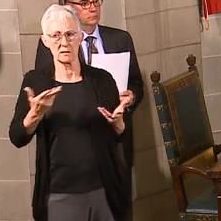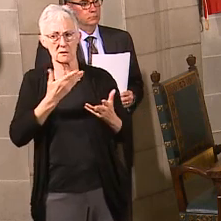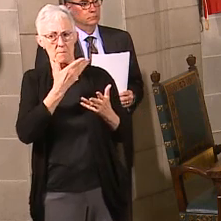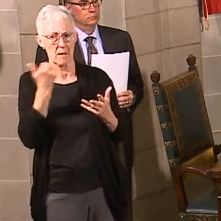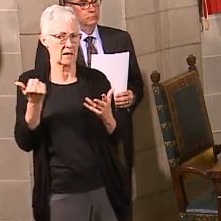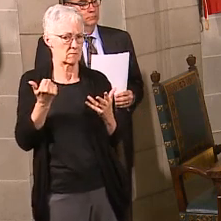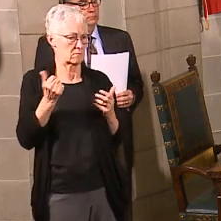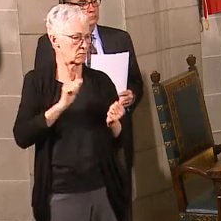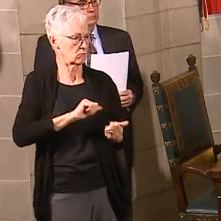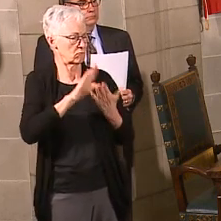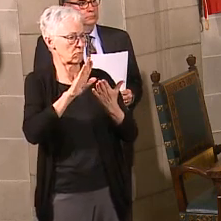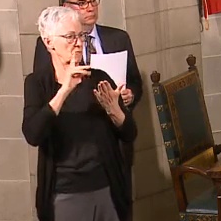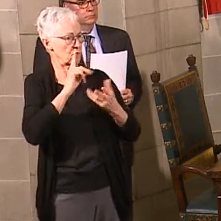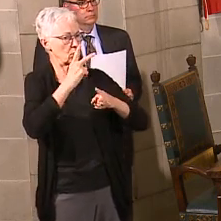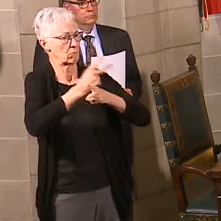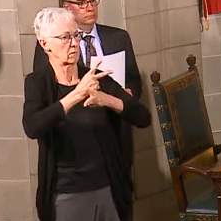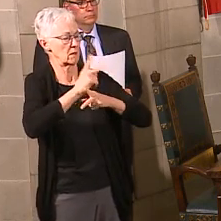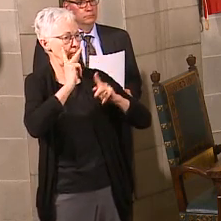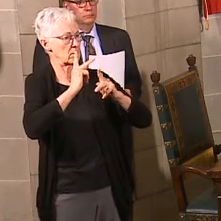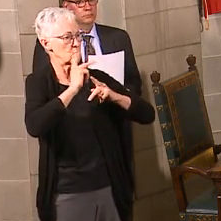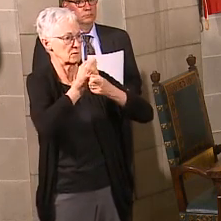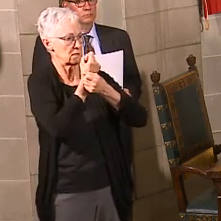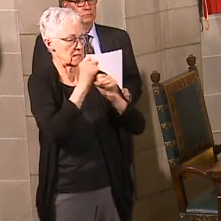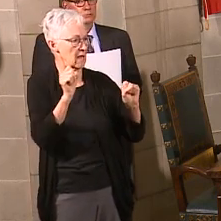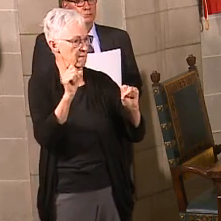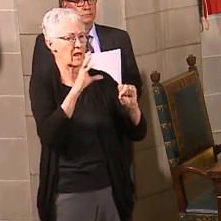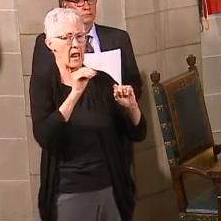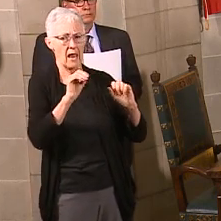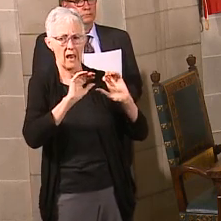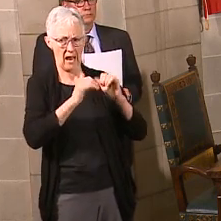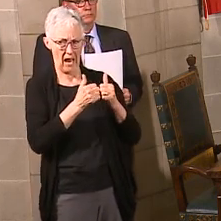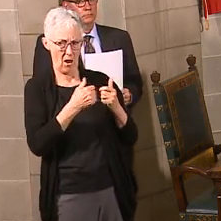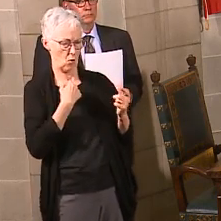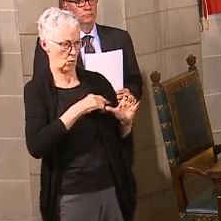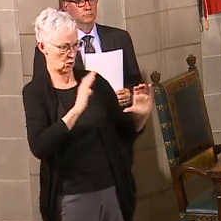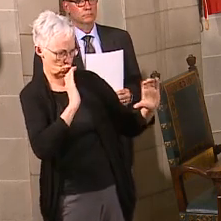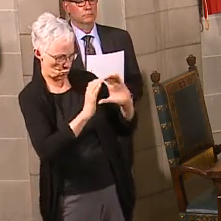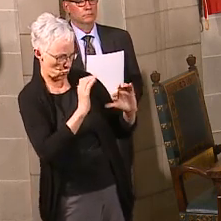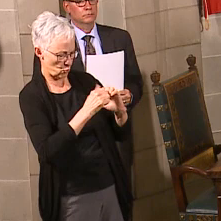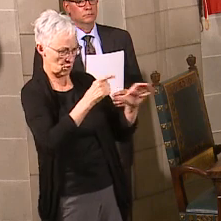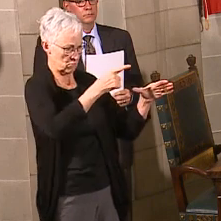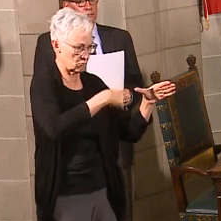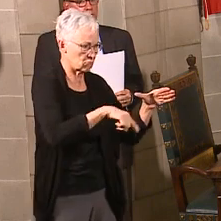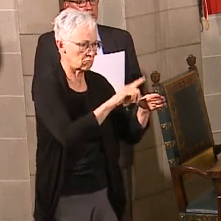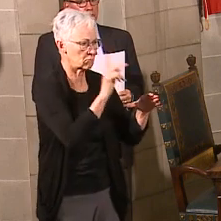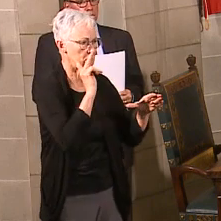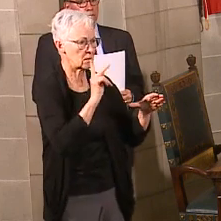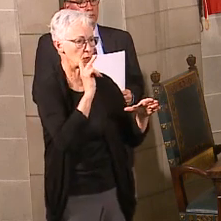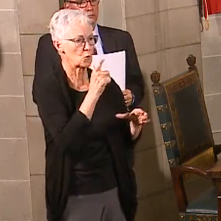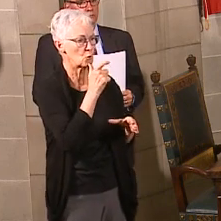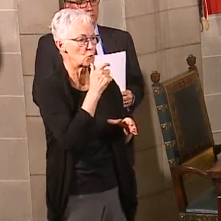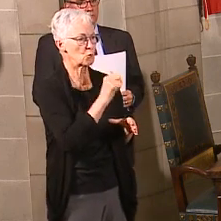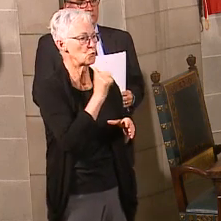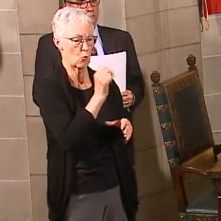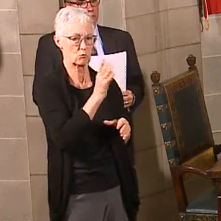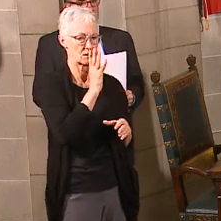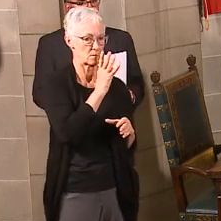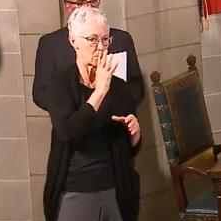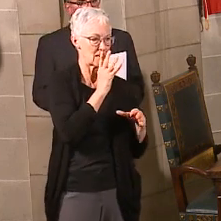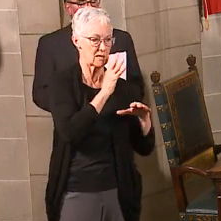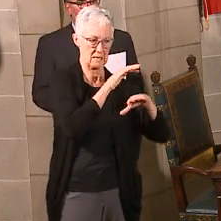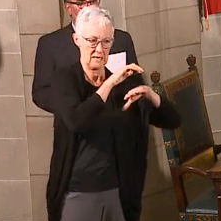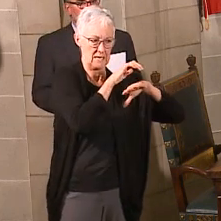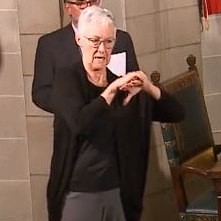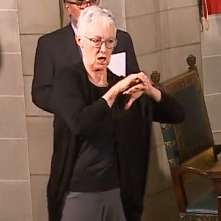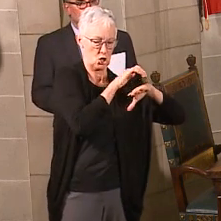outreach to the communities where English is not the first language. So we want to do a better job communicating with regard to that. And also, we've